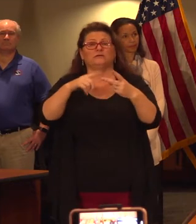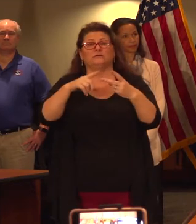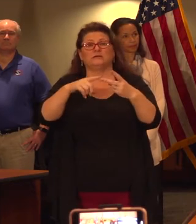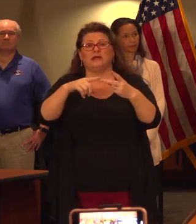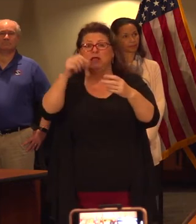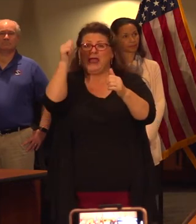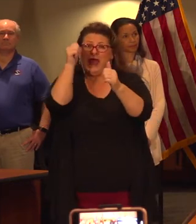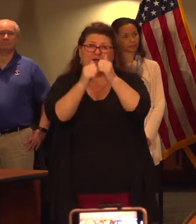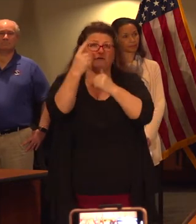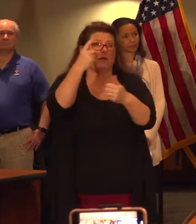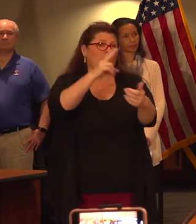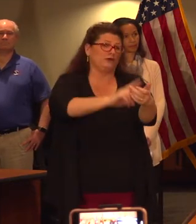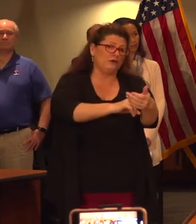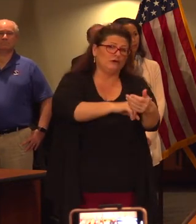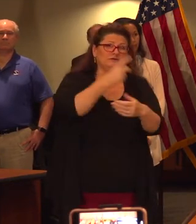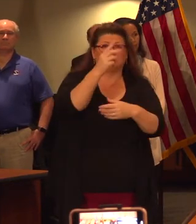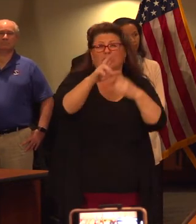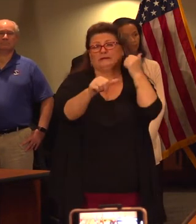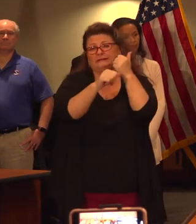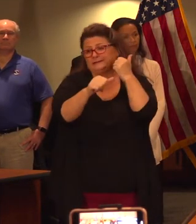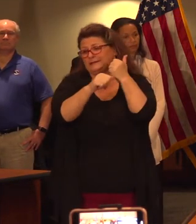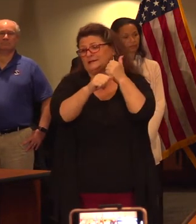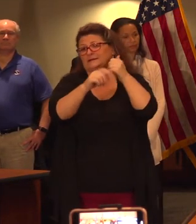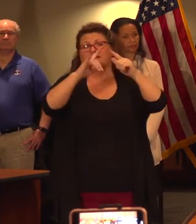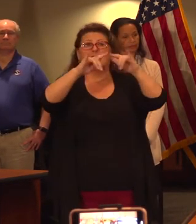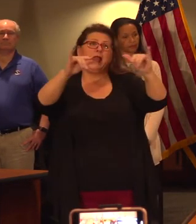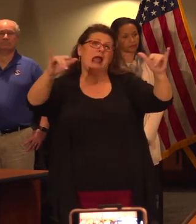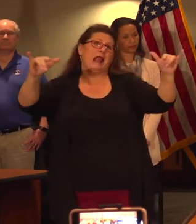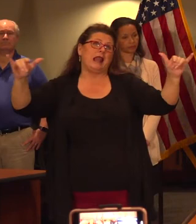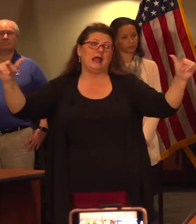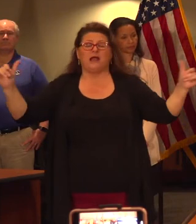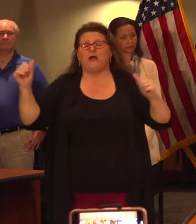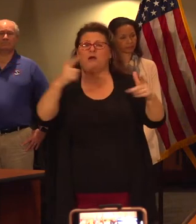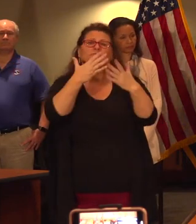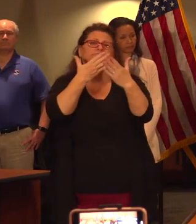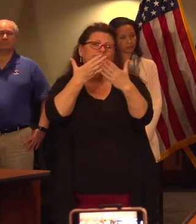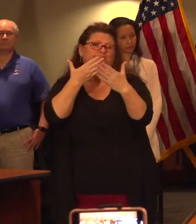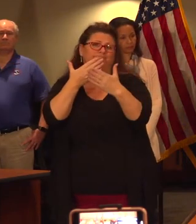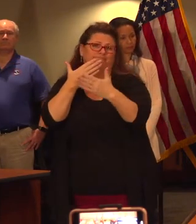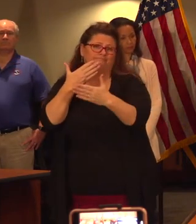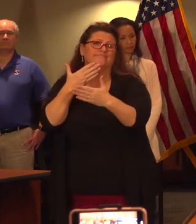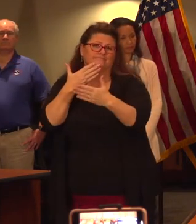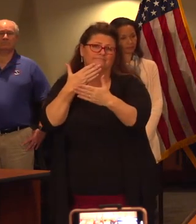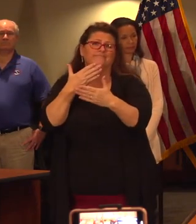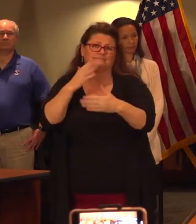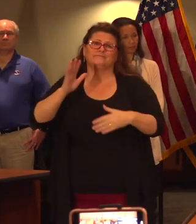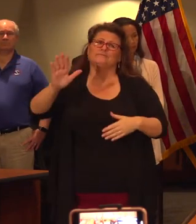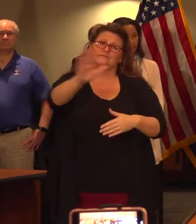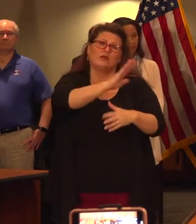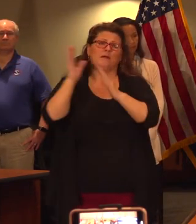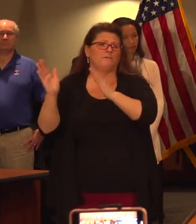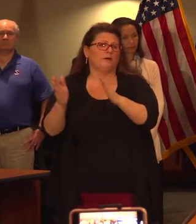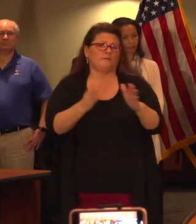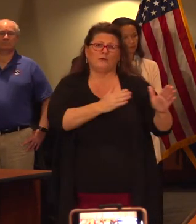includes everyone from the nurses and the assistants and the doctors to the executives and everybody concerned for the great preparation they